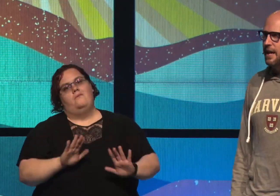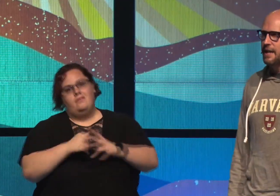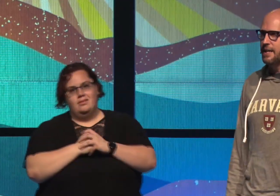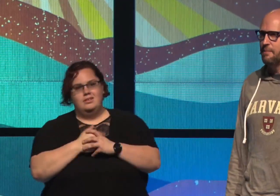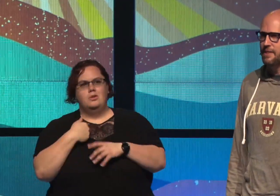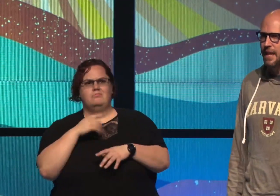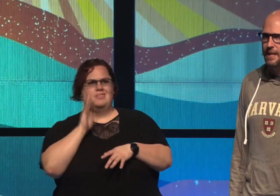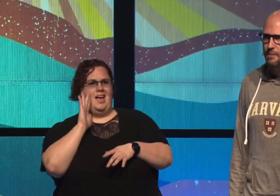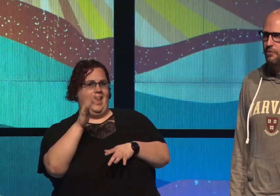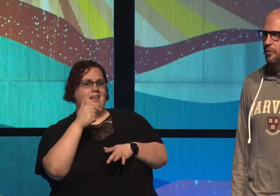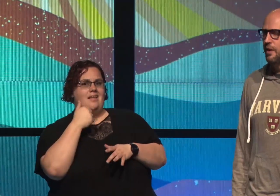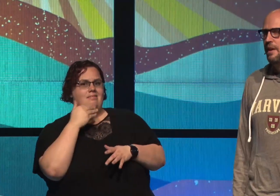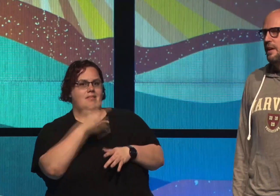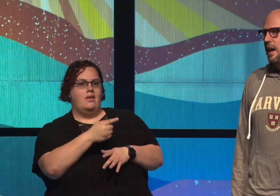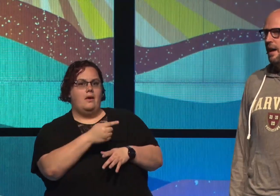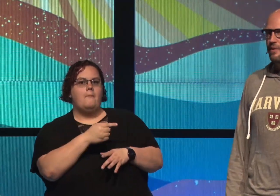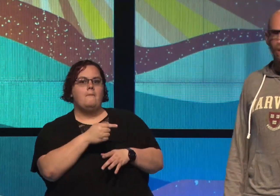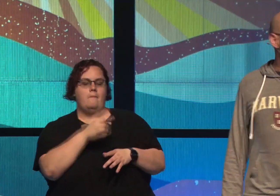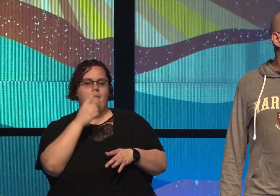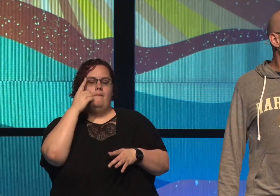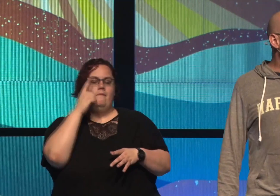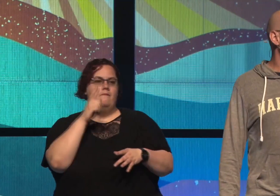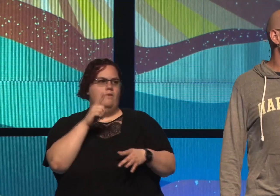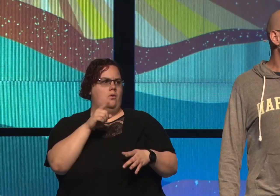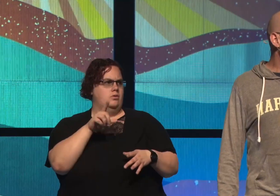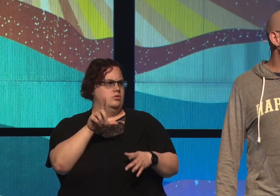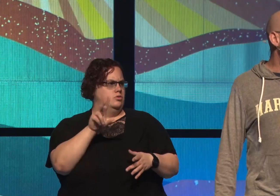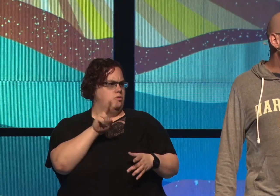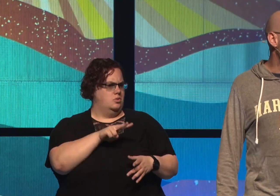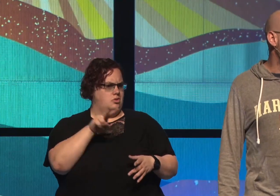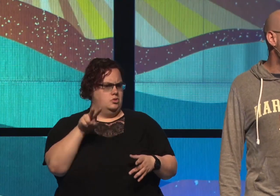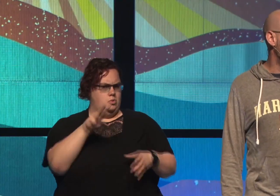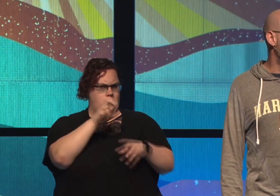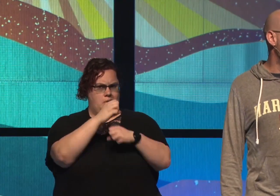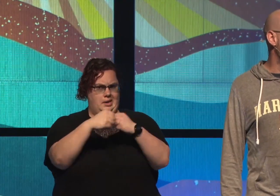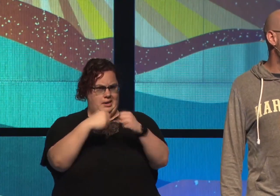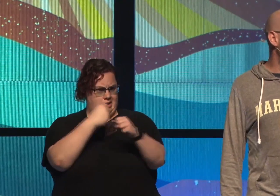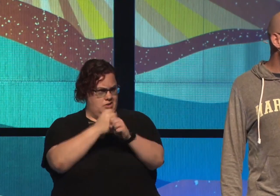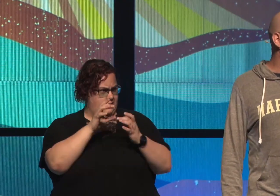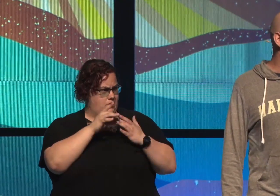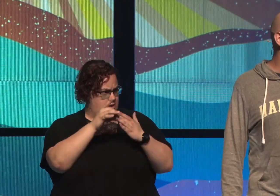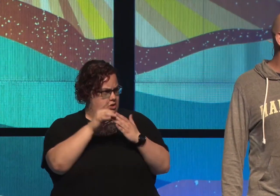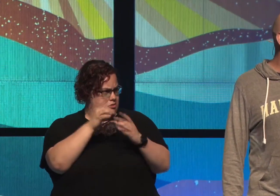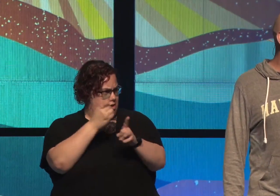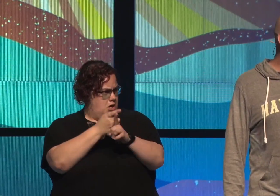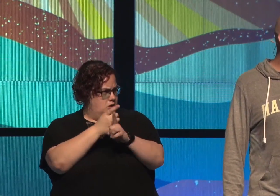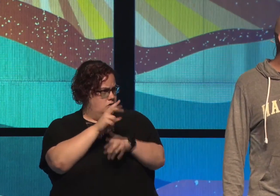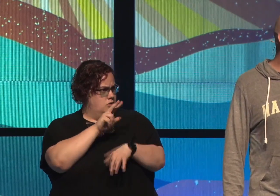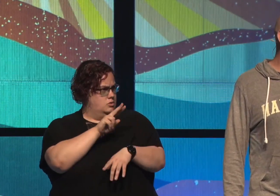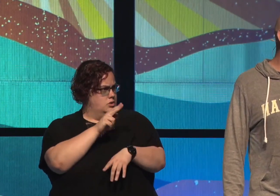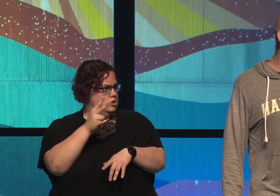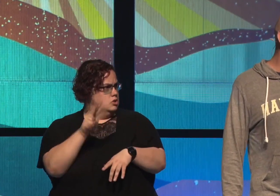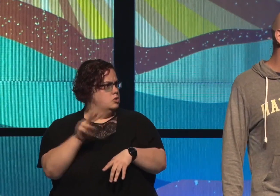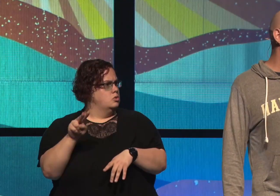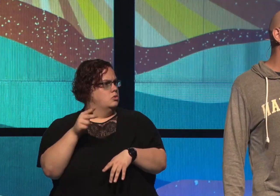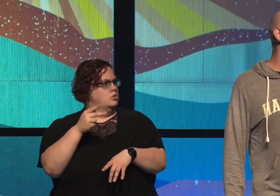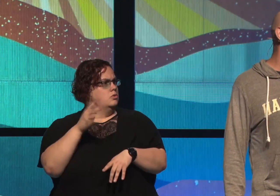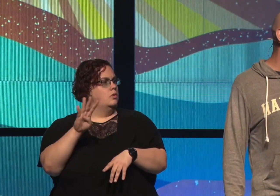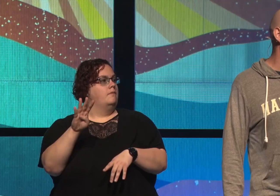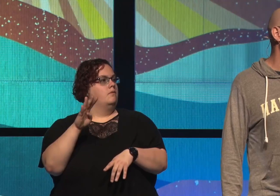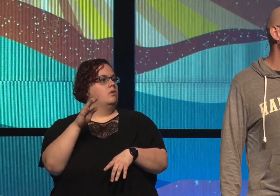sure you say hi to him and thank him for 22 years of leadership, right? Is it 23,